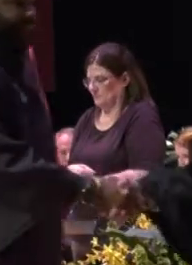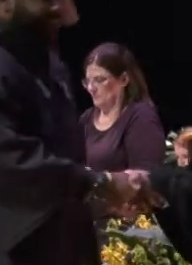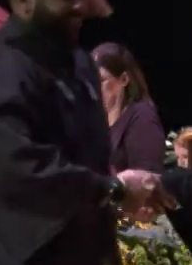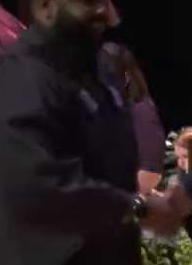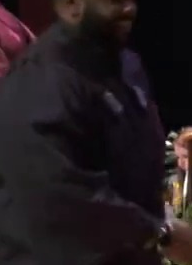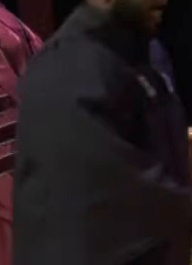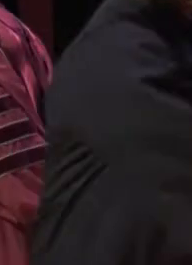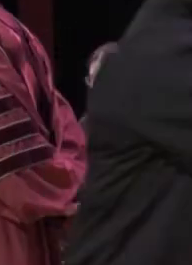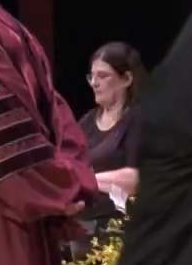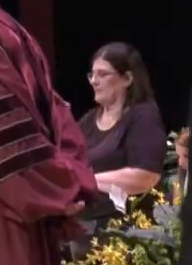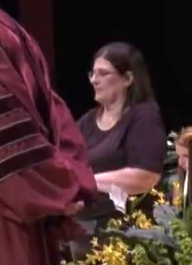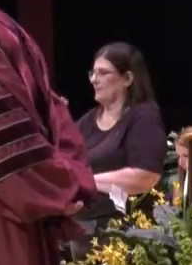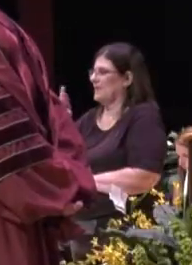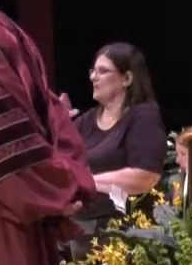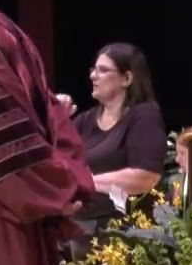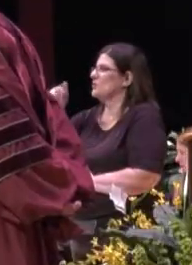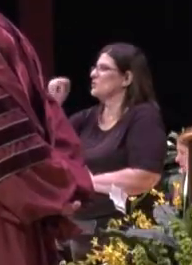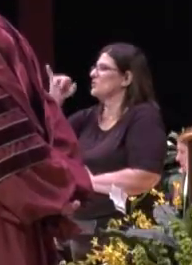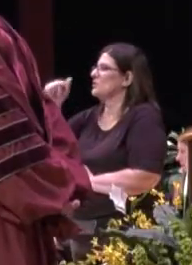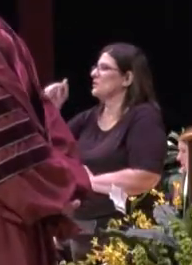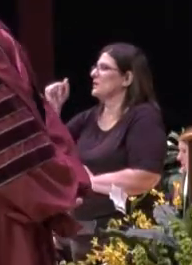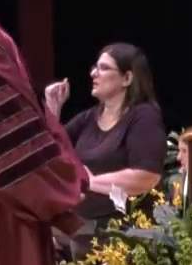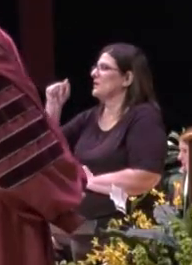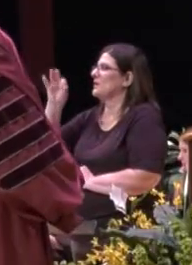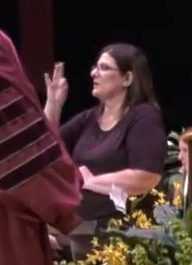Charity Christine Ferguson.